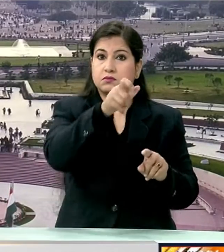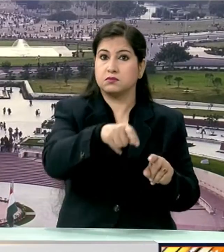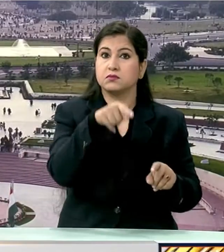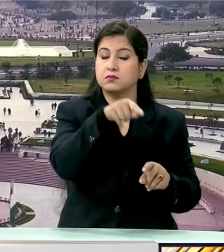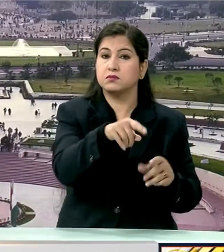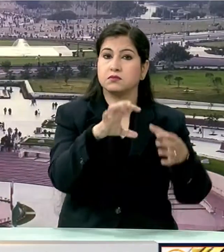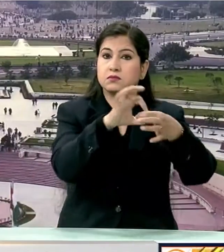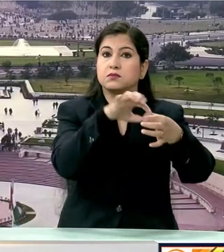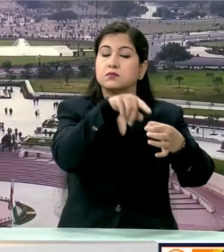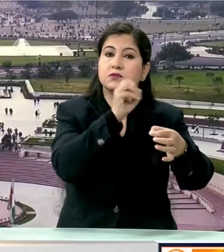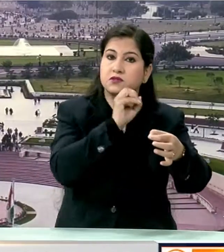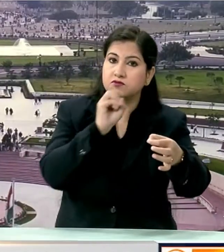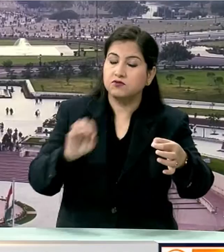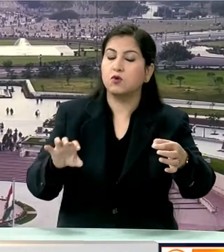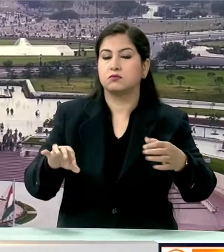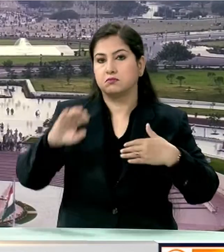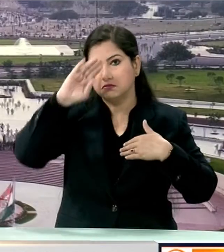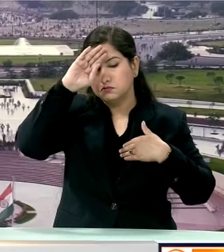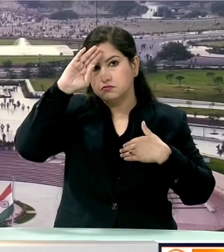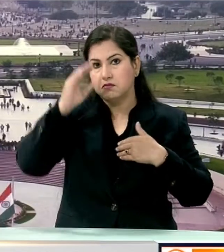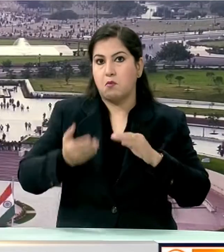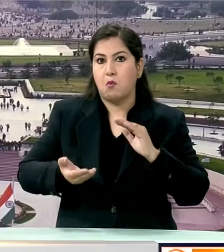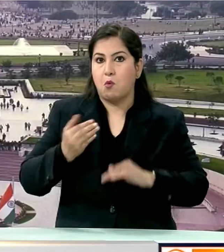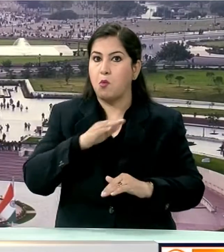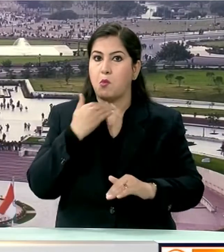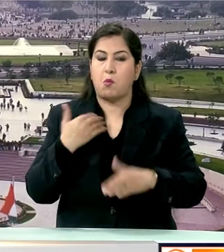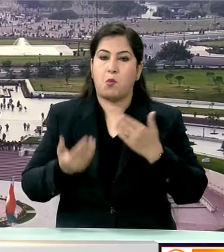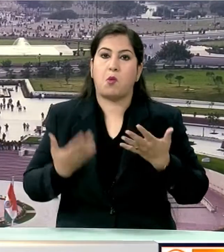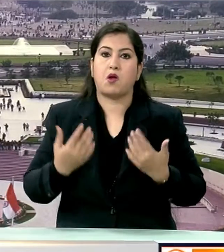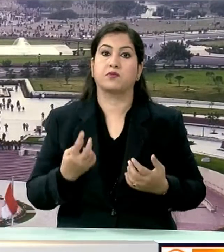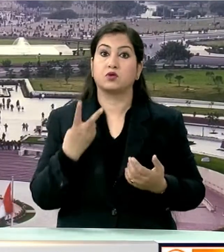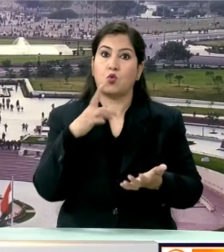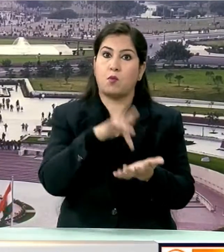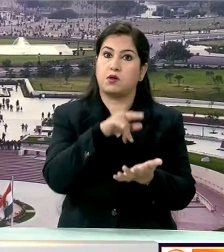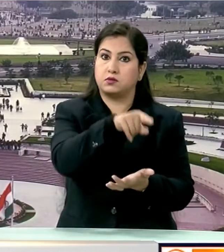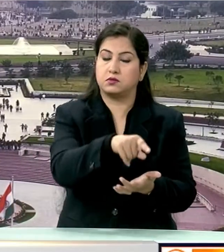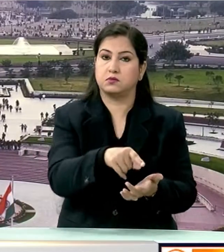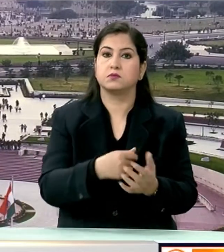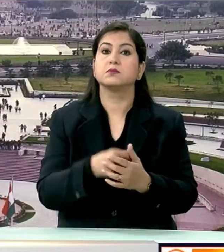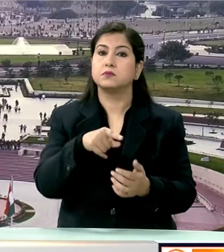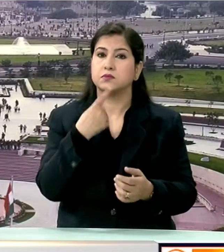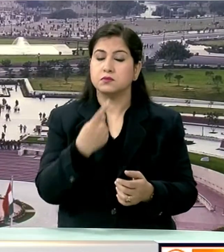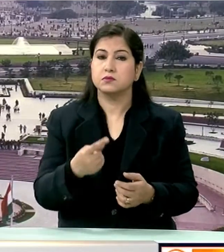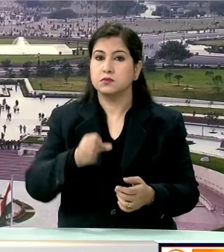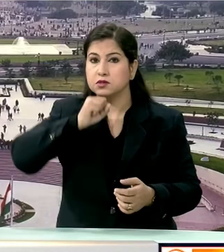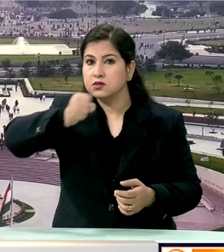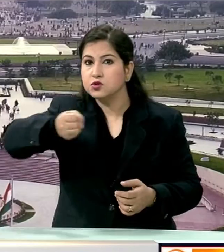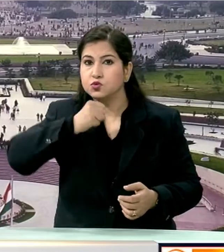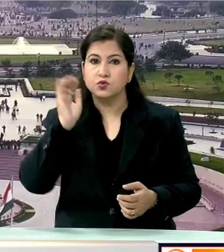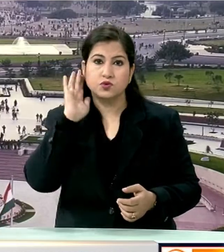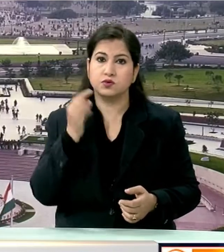Health Agency announced the increase in fatalities from the previous 2 in Washington state. He told a